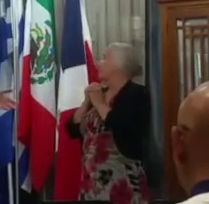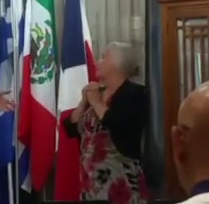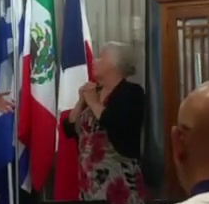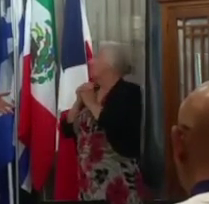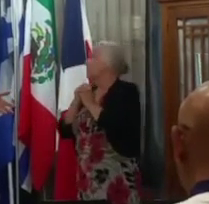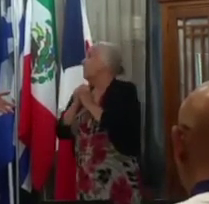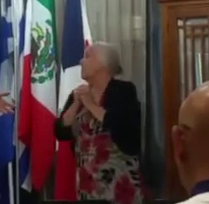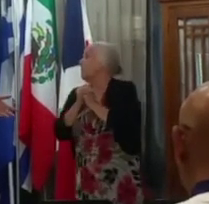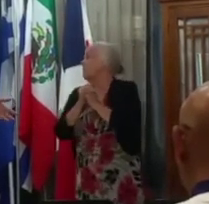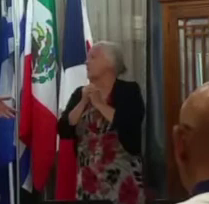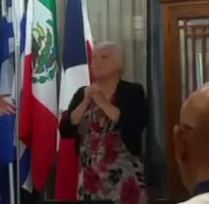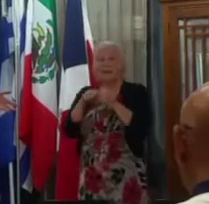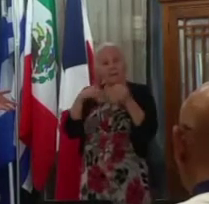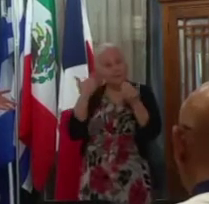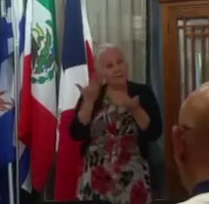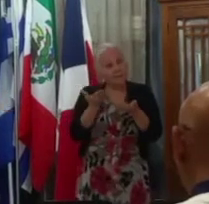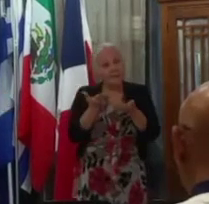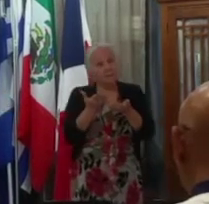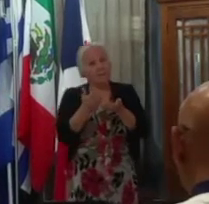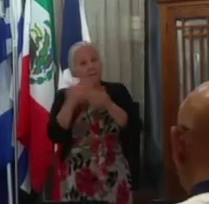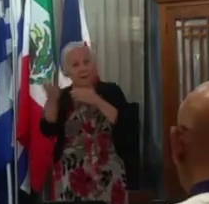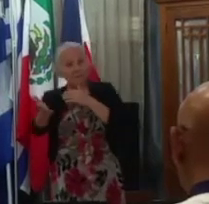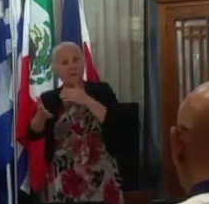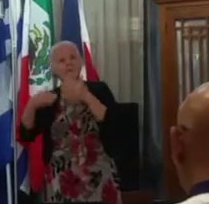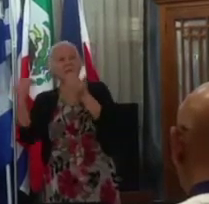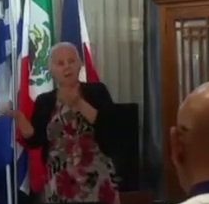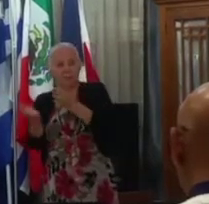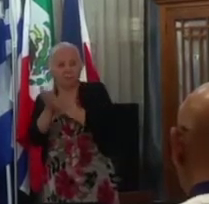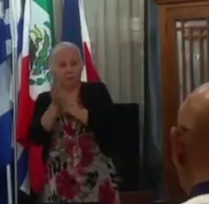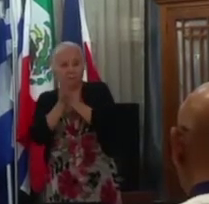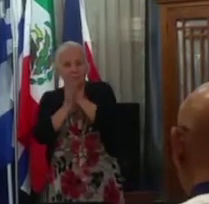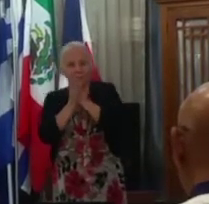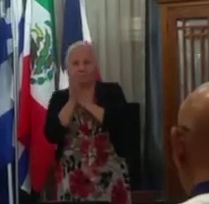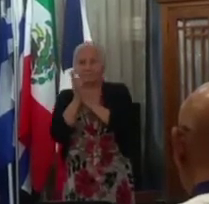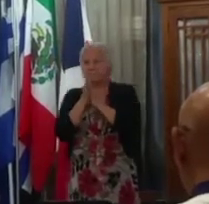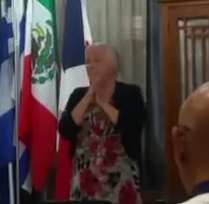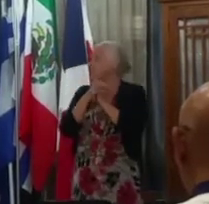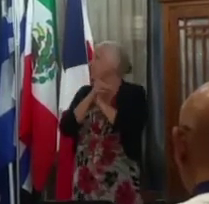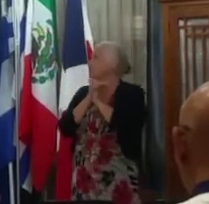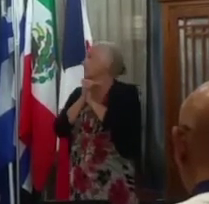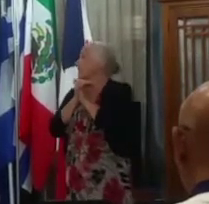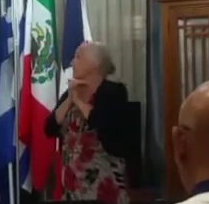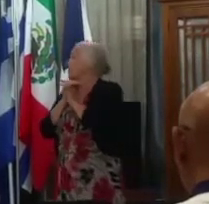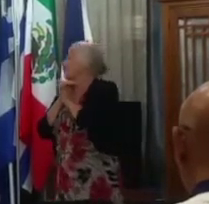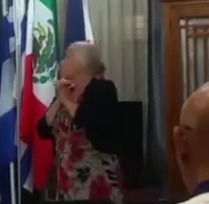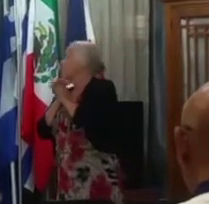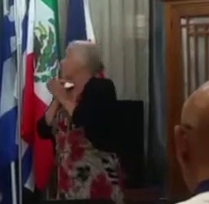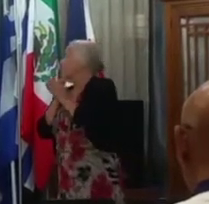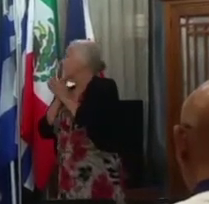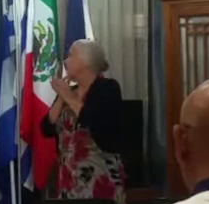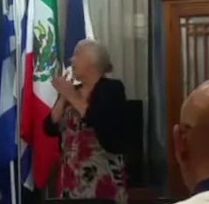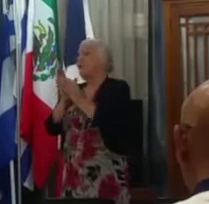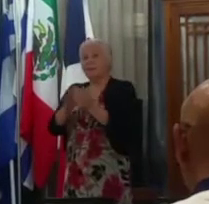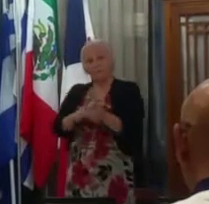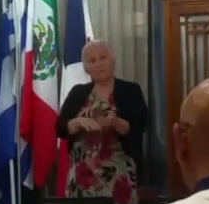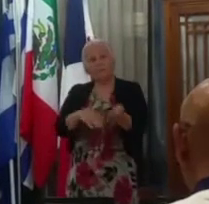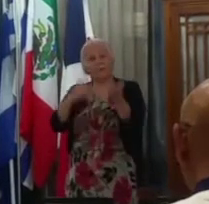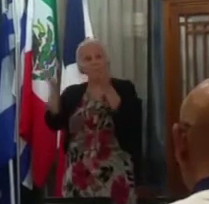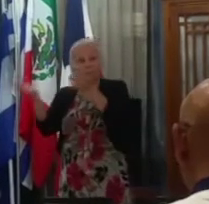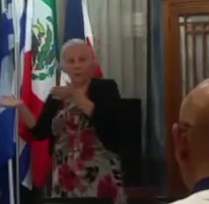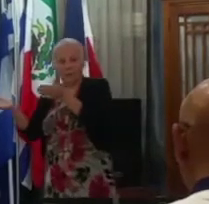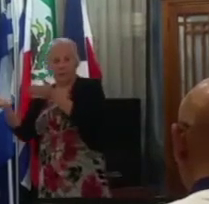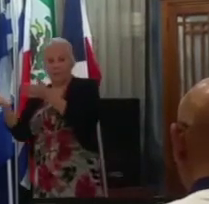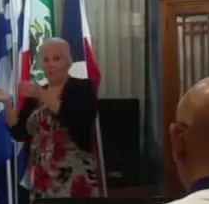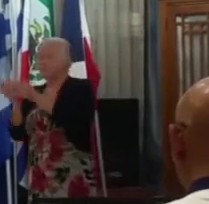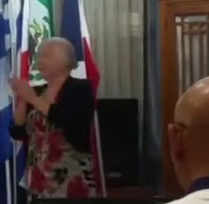doing meetings in Toronto in August. Que iba a tener una campaña en agosto. Then I went into the church sanctuary. Entonces